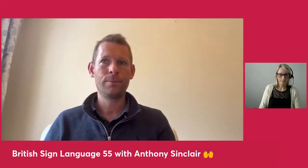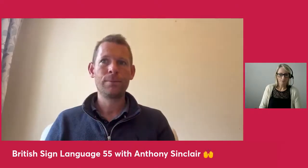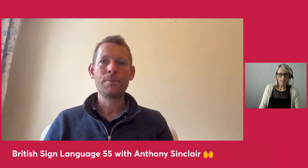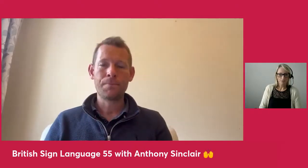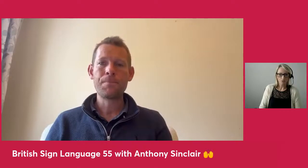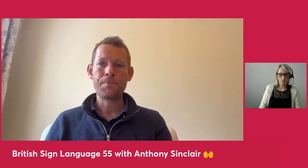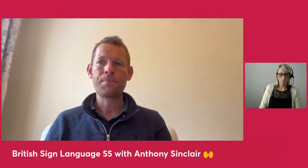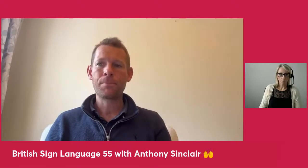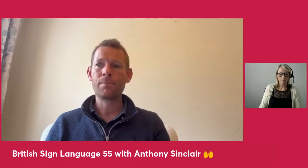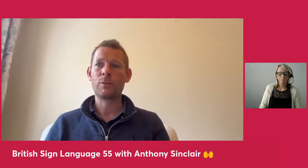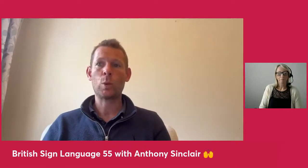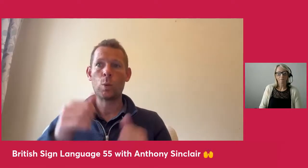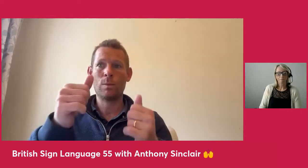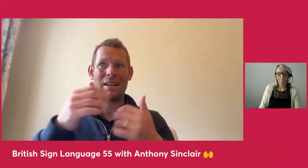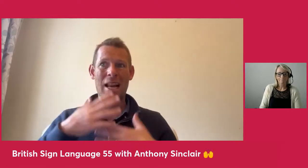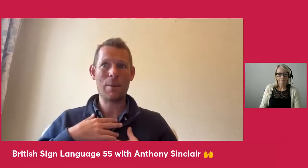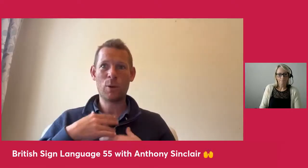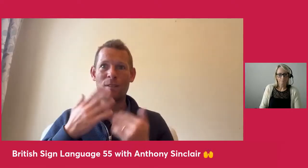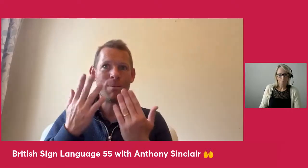Okay, so let's do some more.